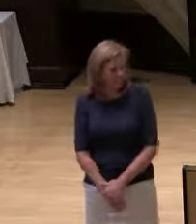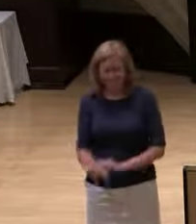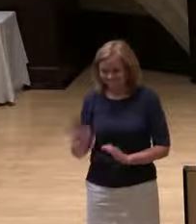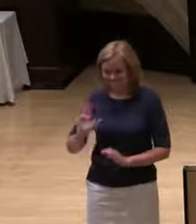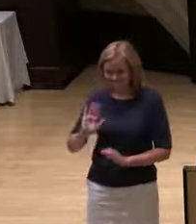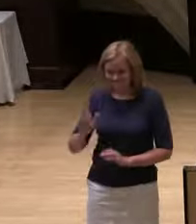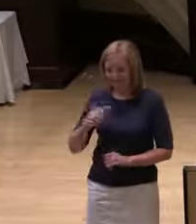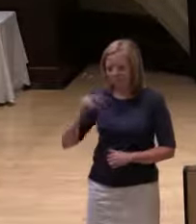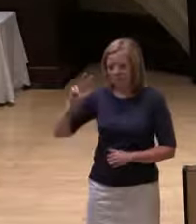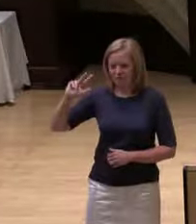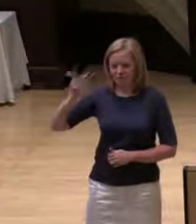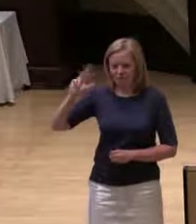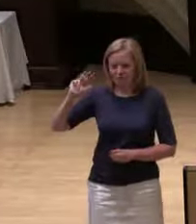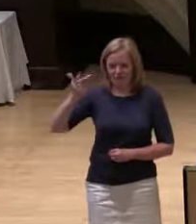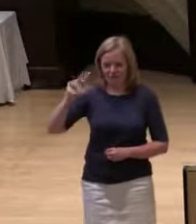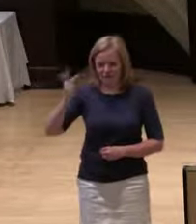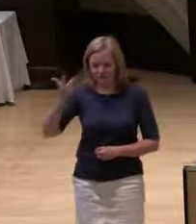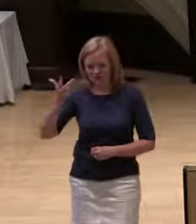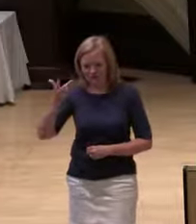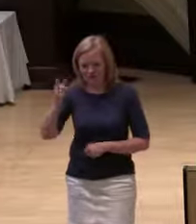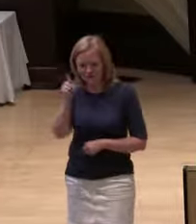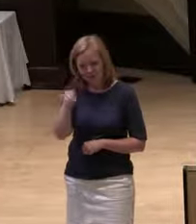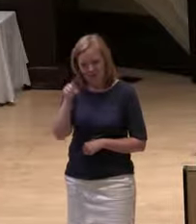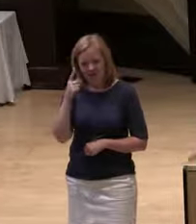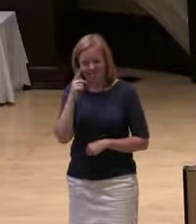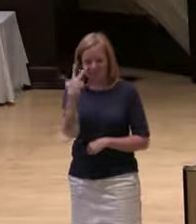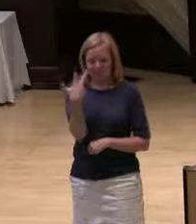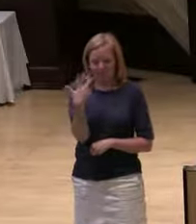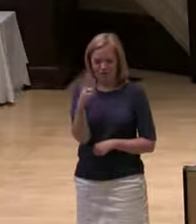Hi, I'm the third ring of the three-ring circus.